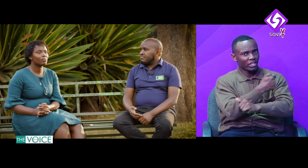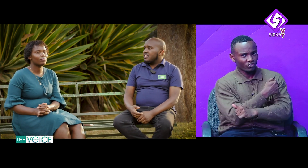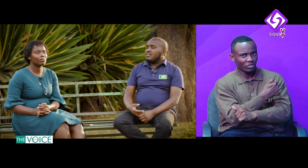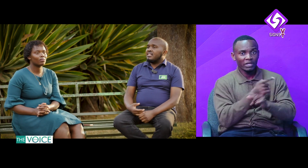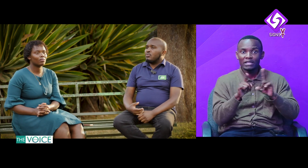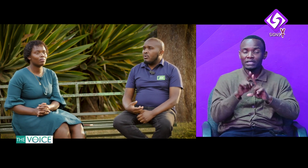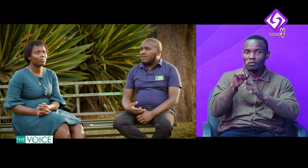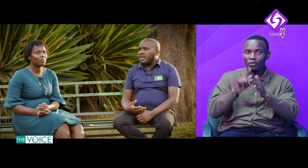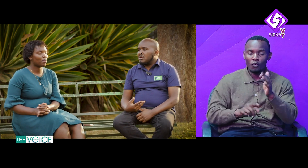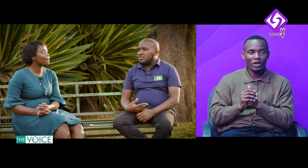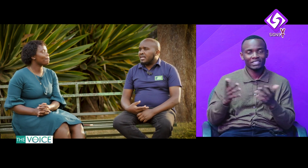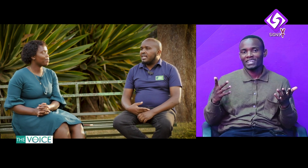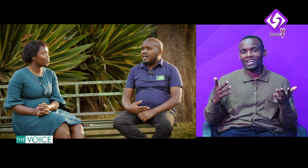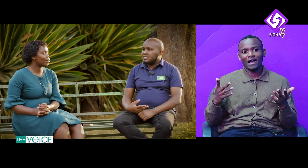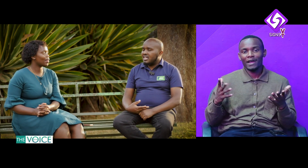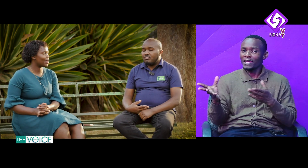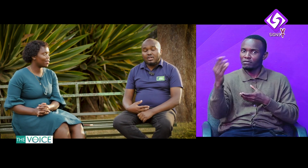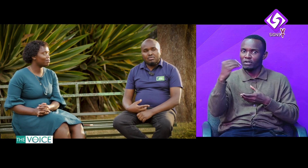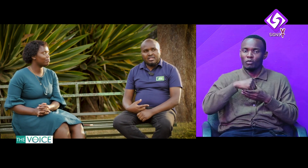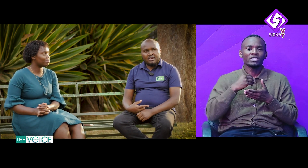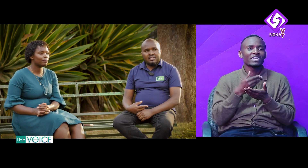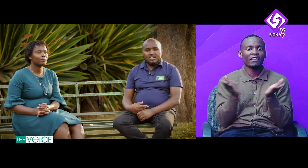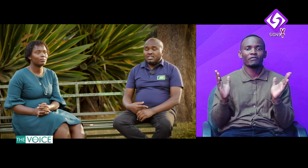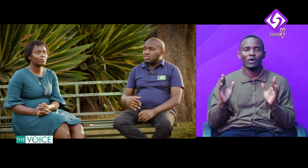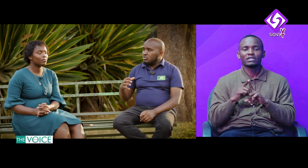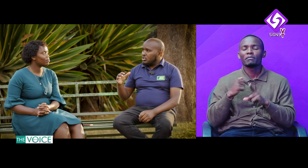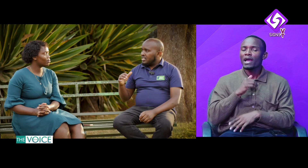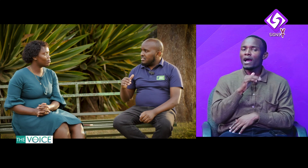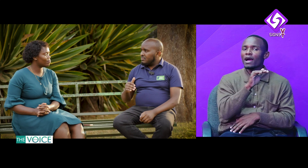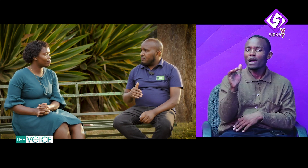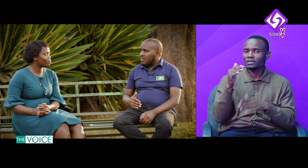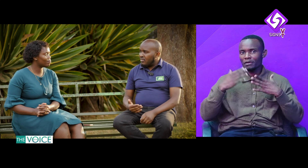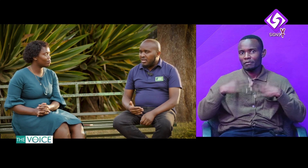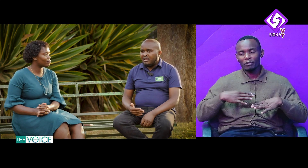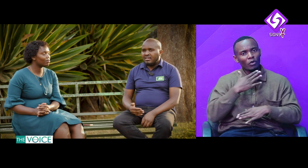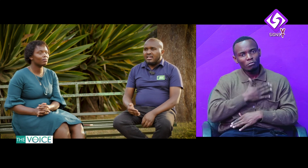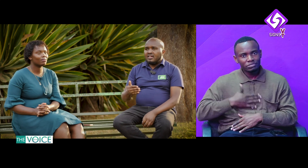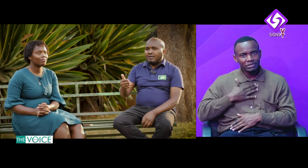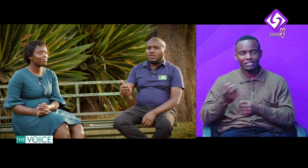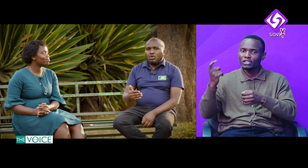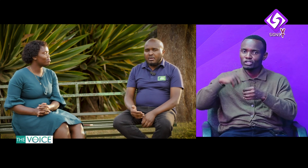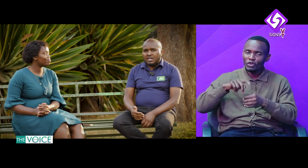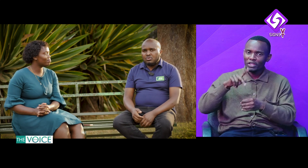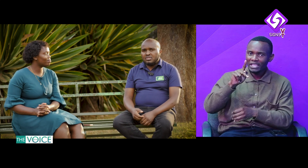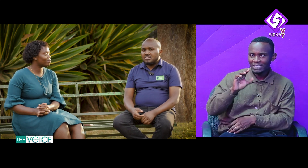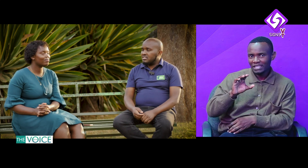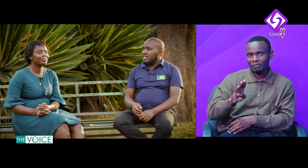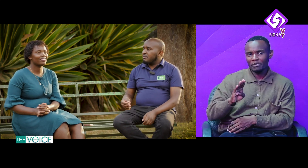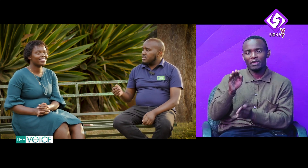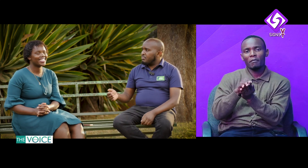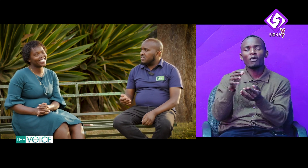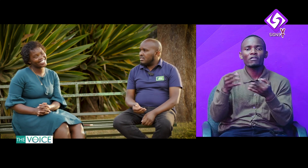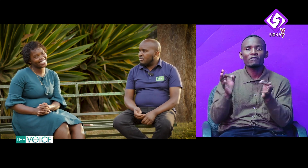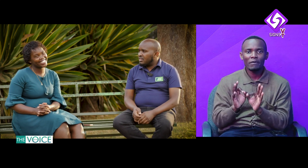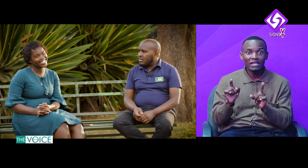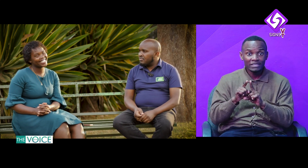everyone. And the one rallying call that I can ask everyone out there is to join the KCB Bank family. Come and open an account with us. And the